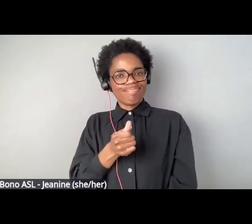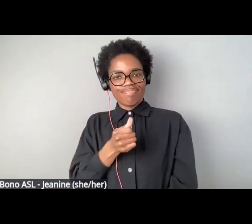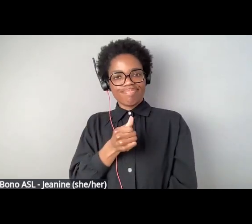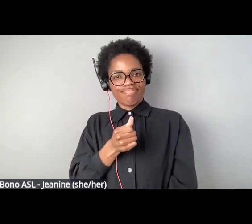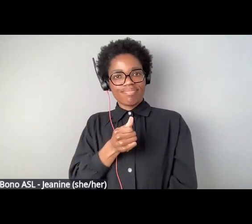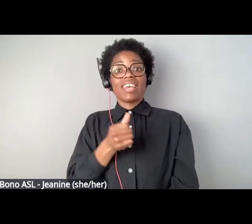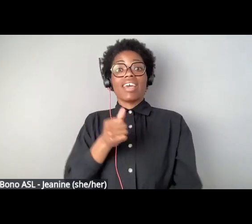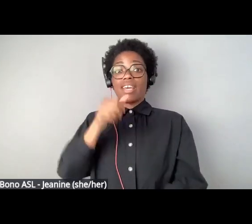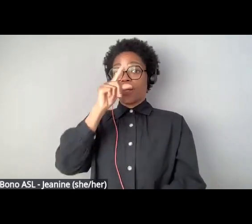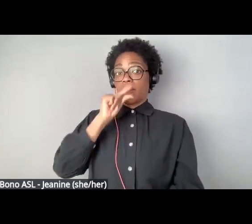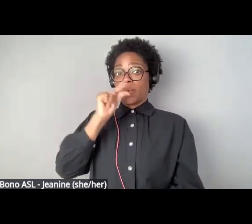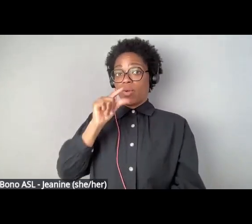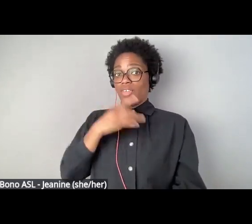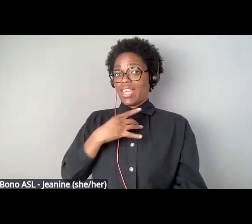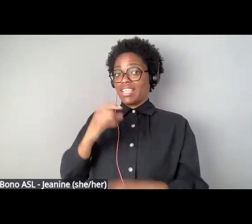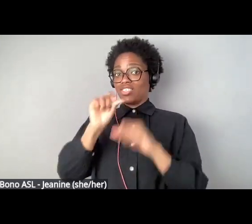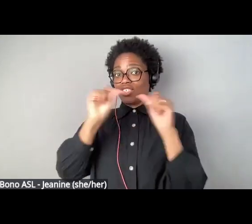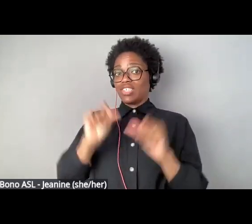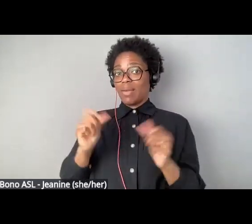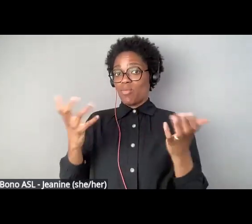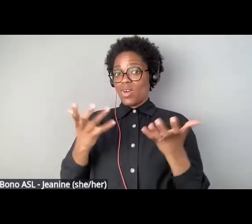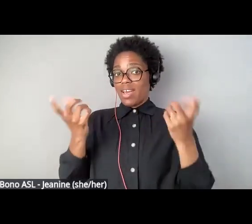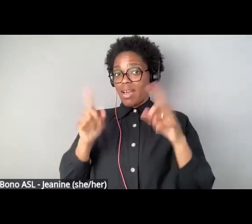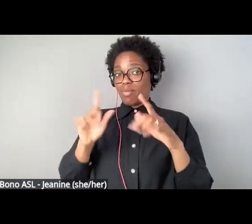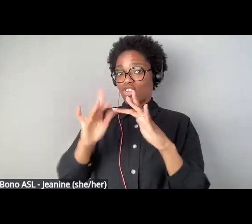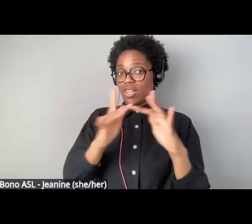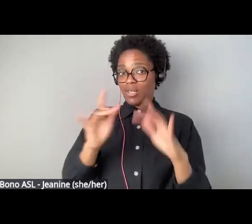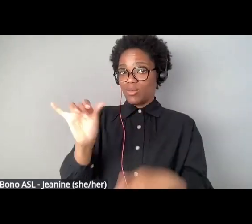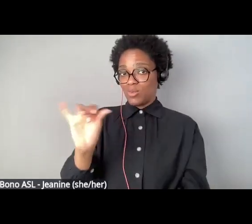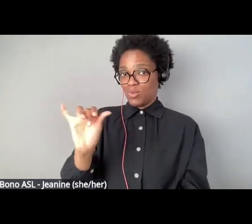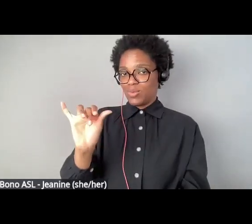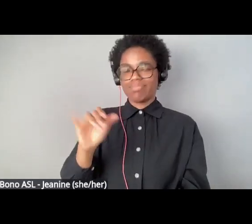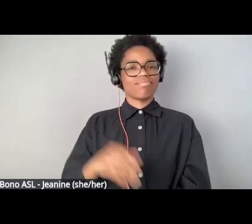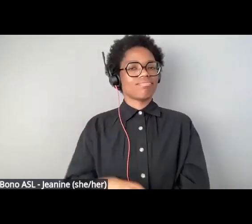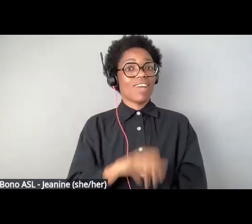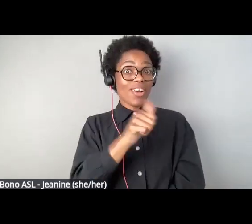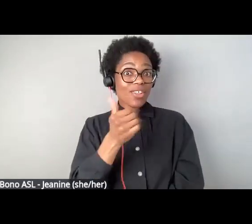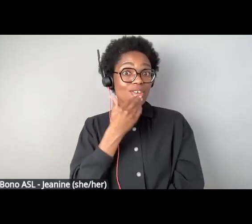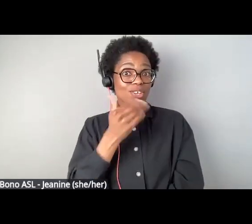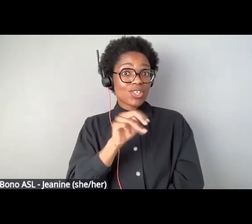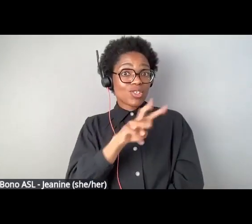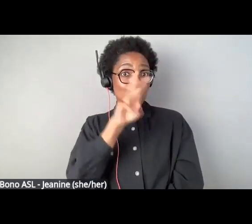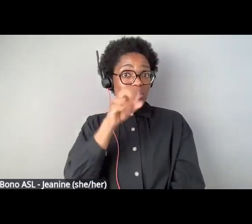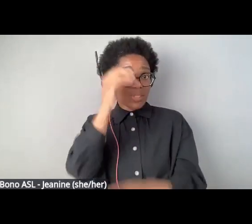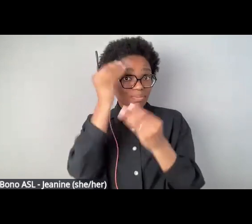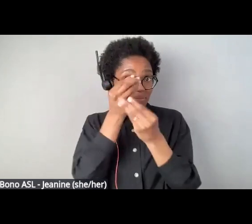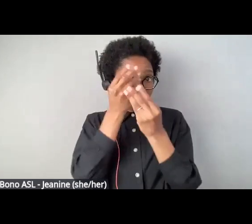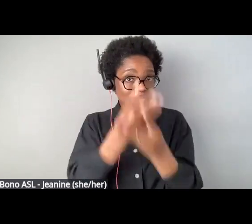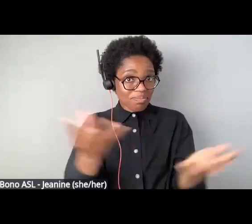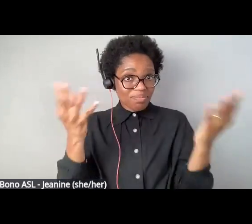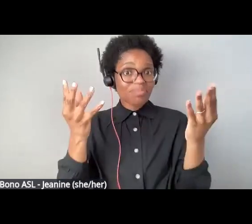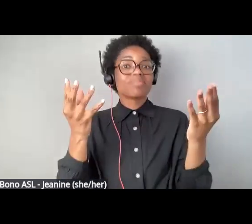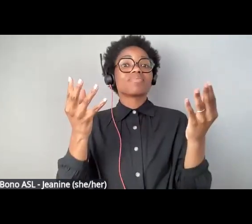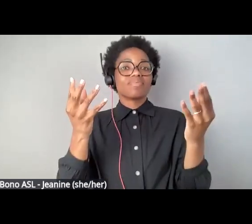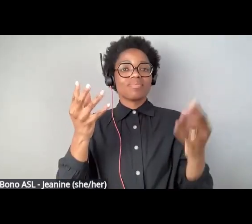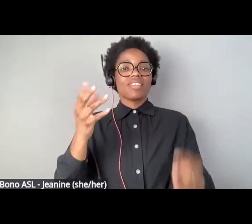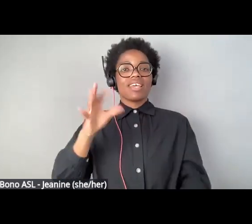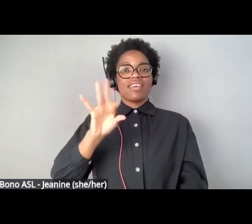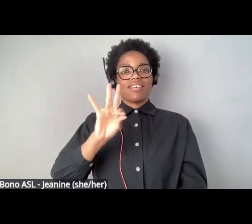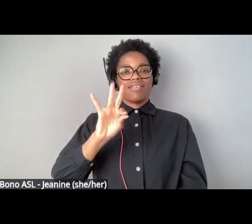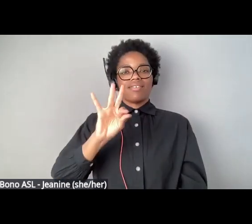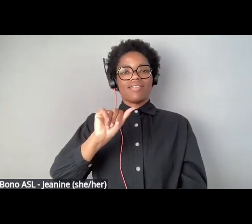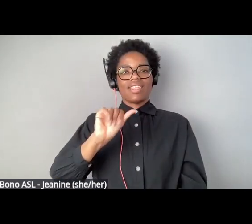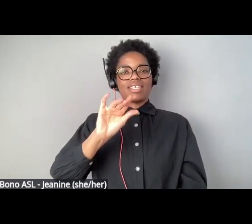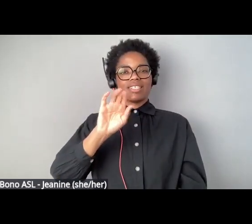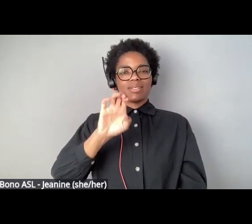In other good news, the EU also fined Meta, so it's Facebook, Instagram, the Zuckerberg stuff, and Apple also, a